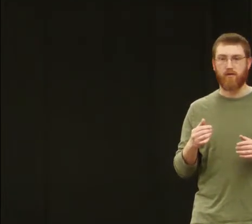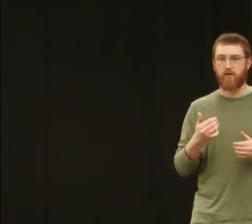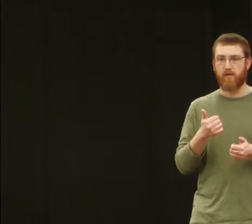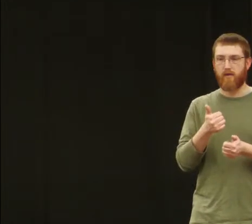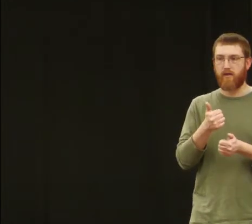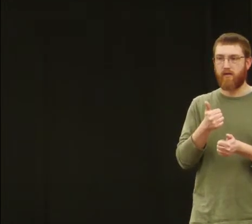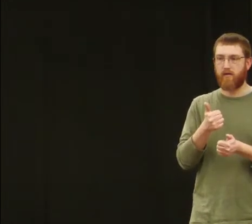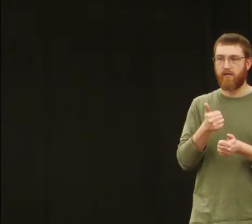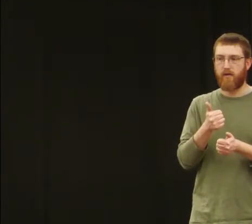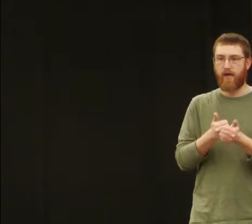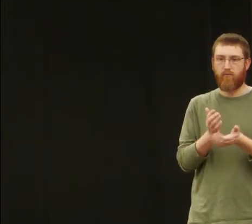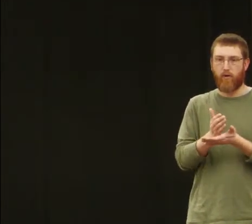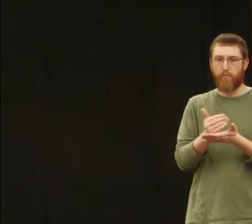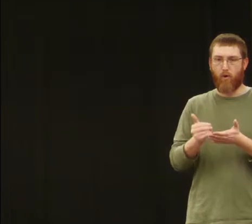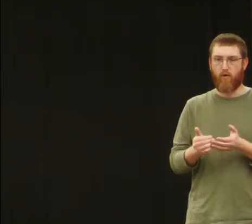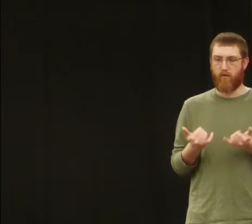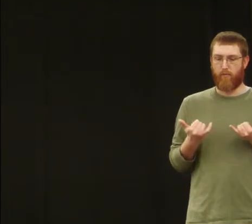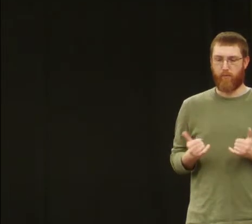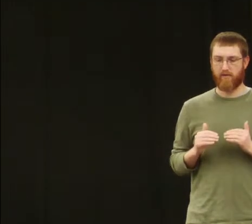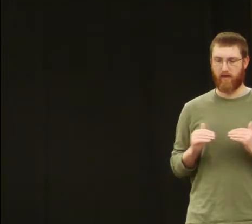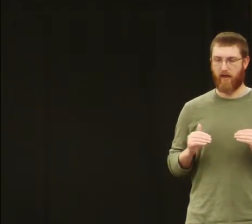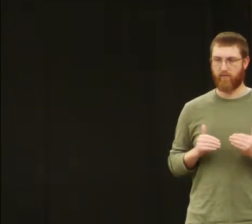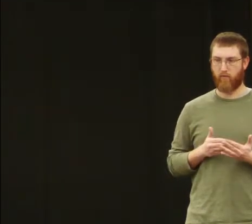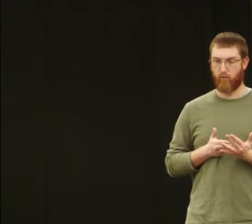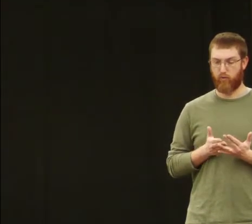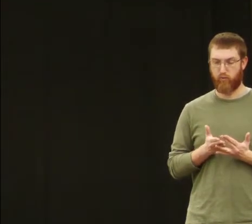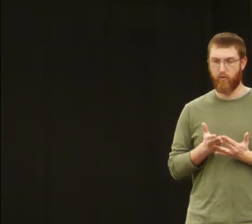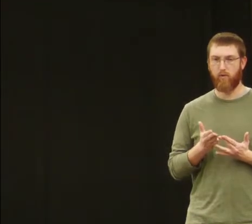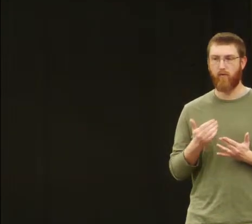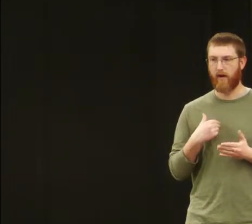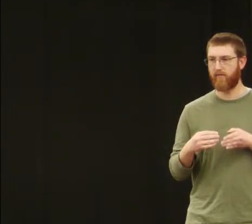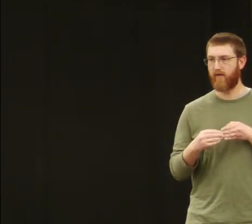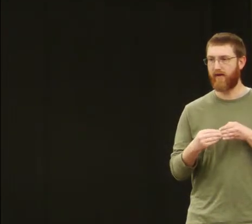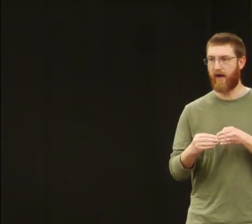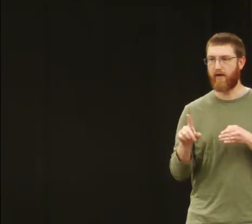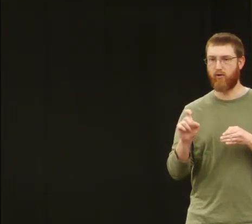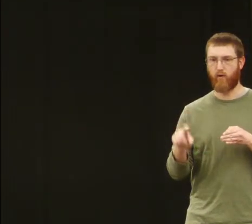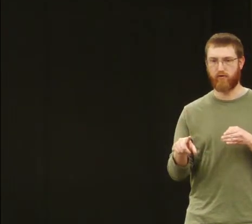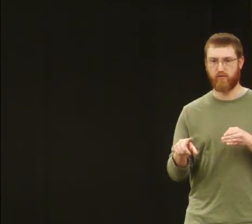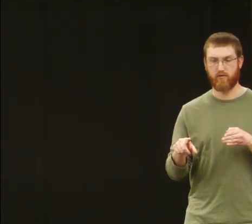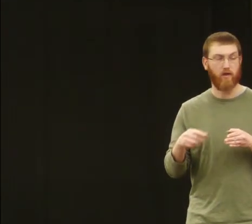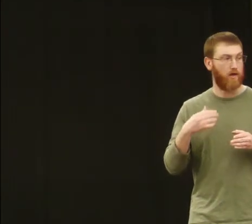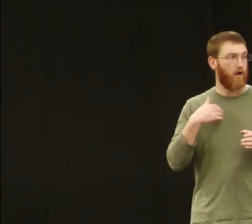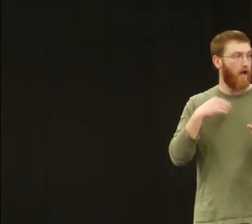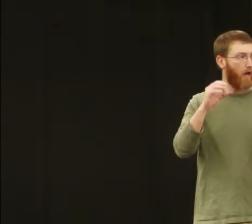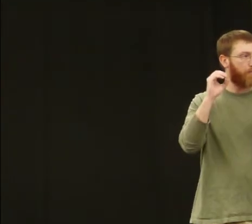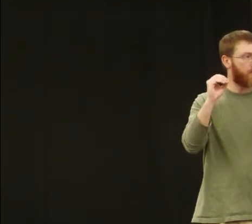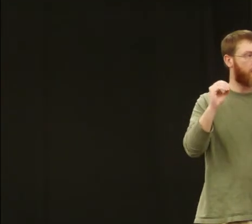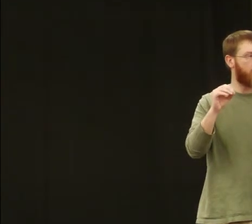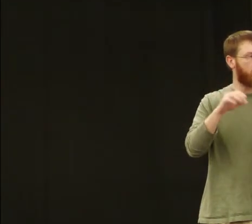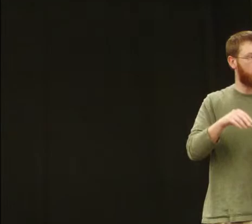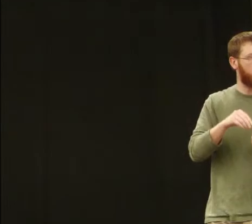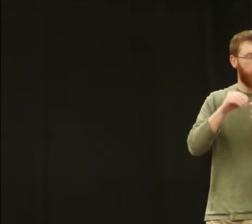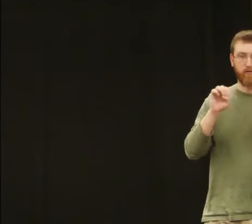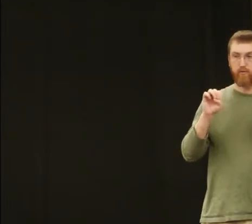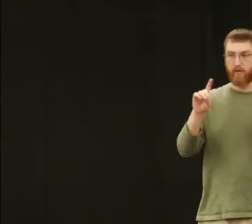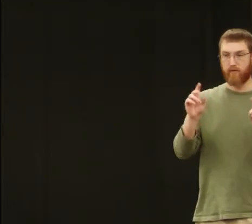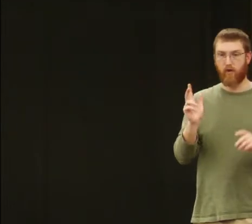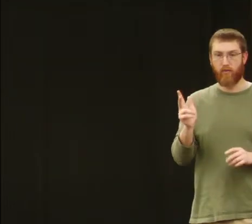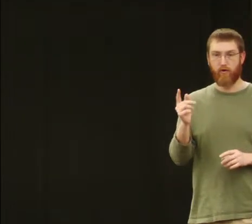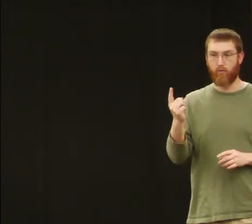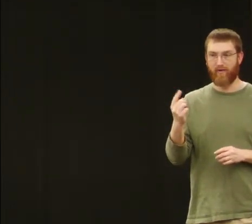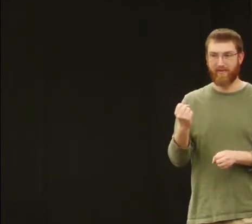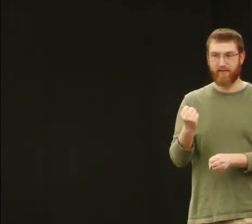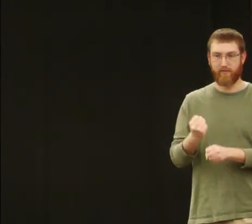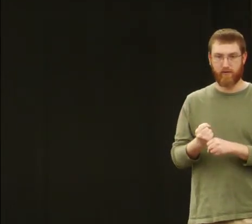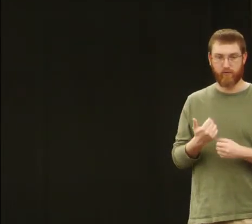through has guiding questions. I've been teaching special education 31 years, and I